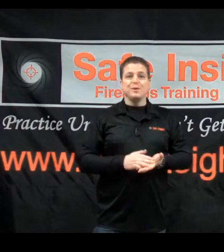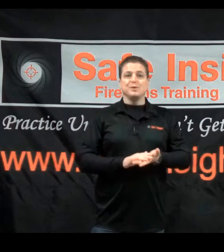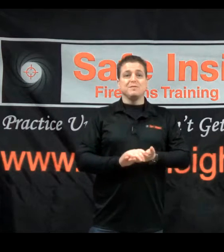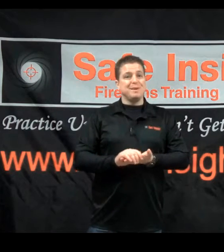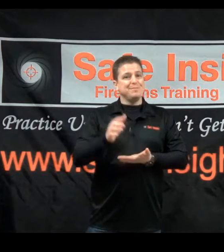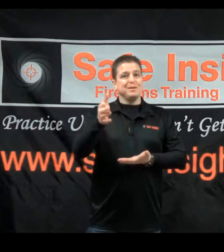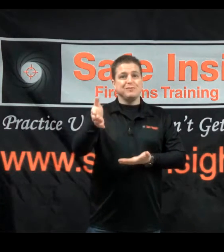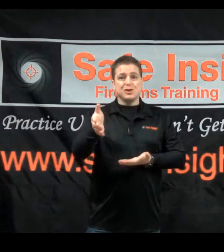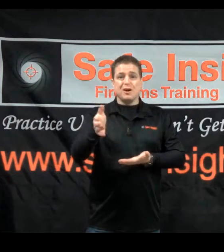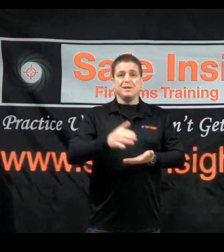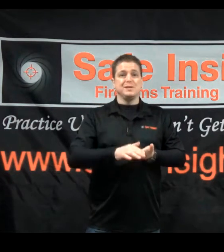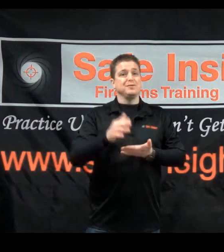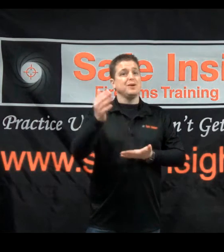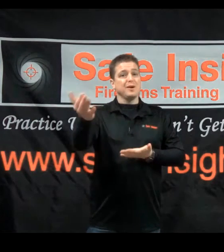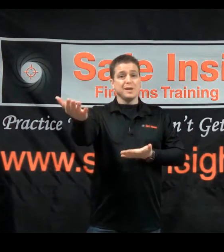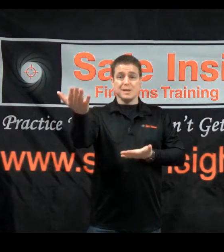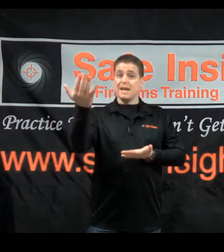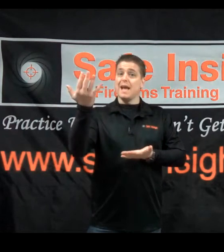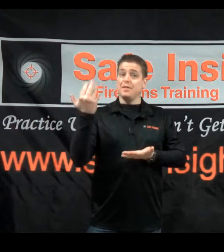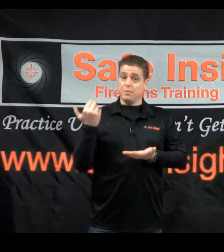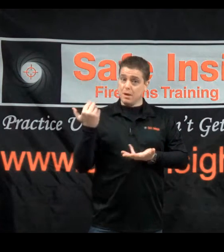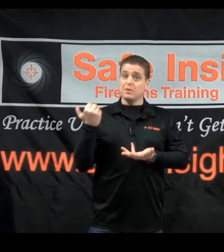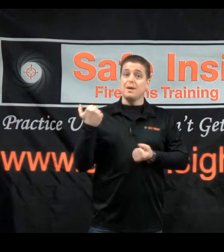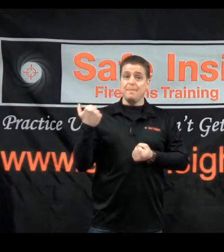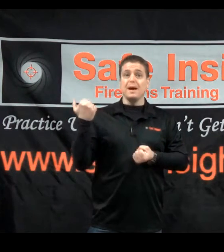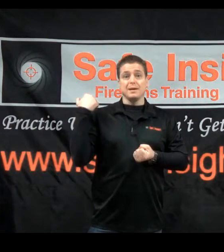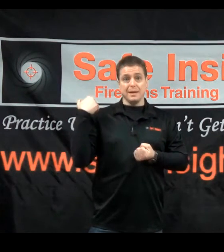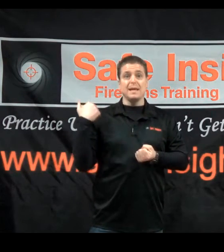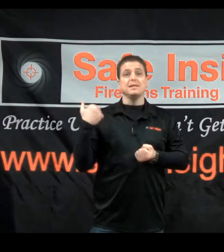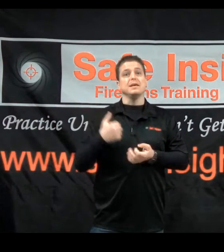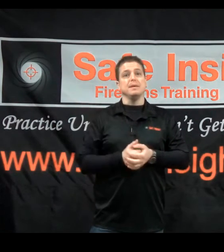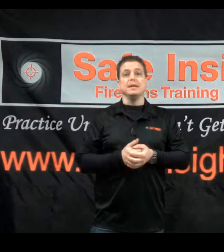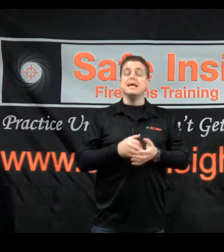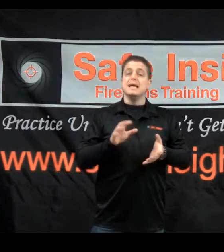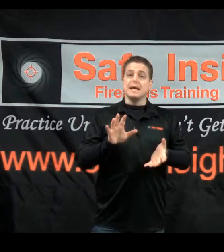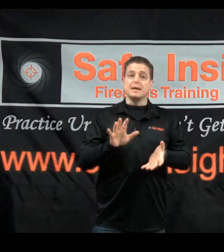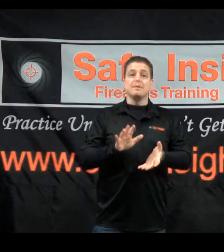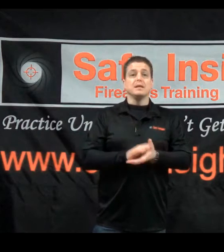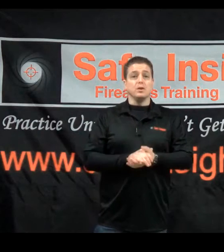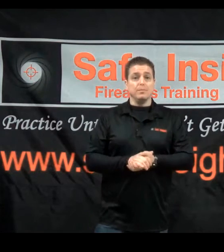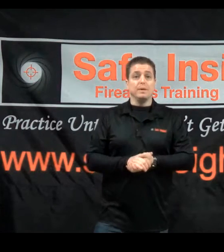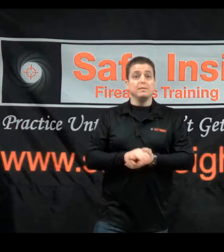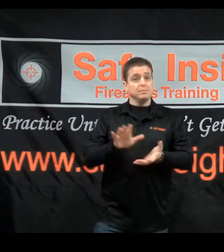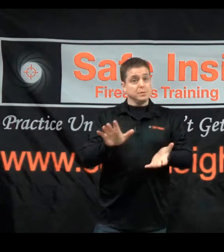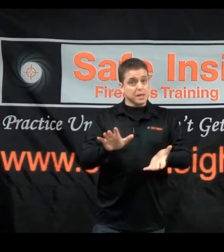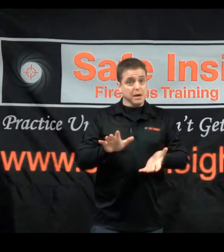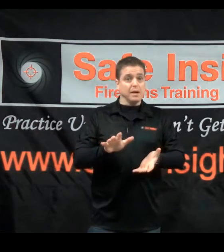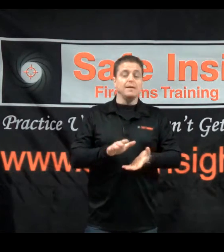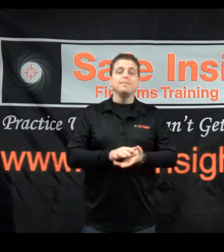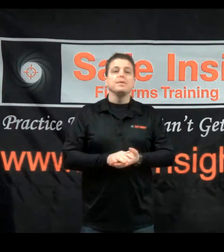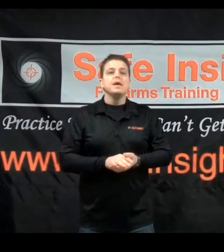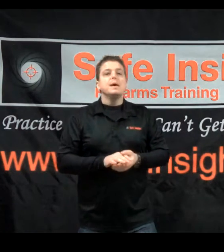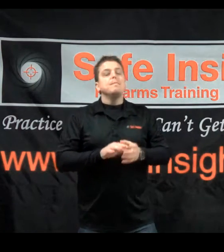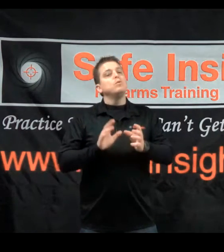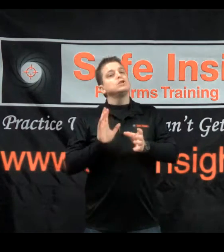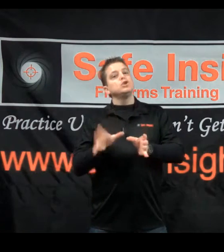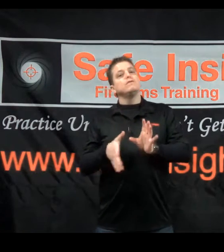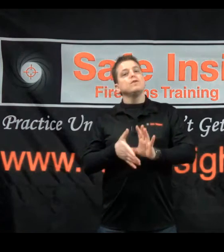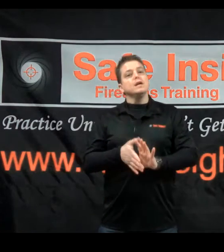of people that have shot at steel targets and had the round come back and hit them, and it can be a little bit scary. But when shooting